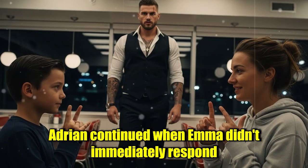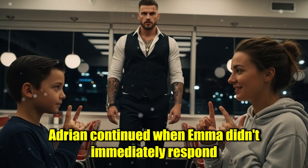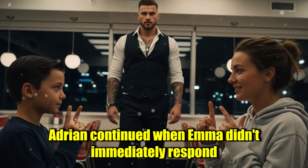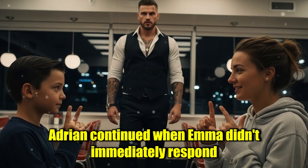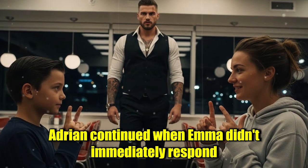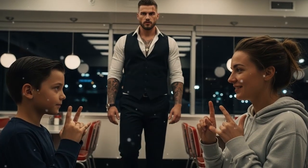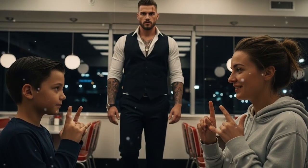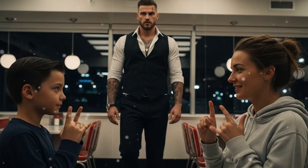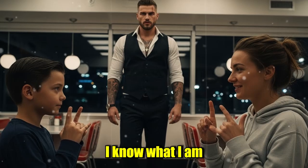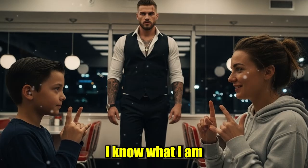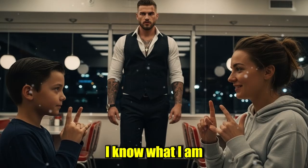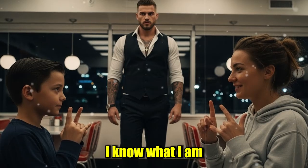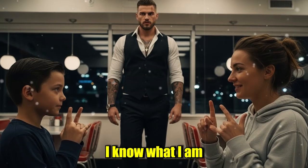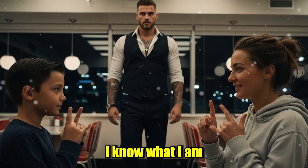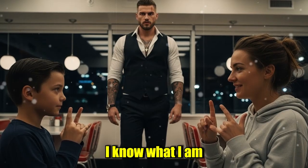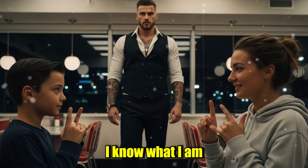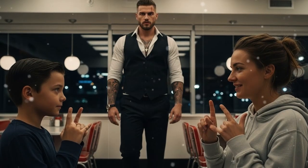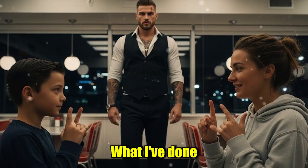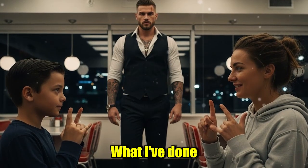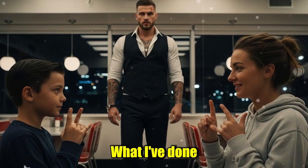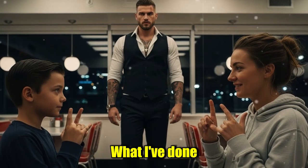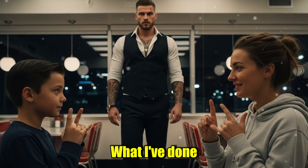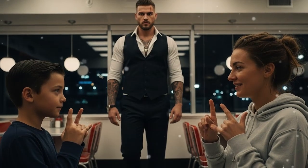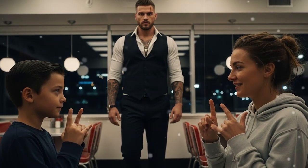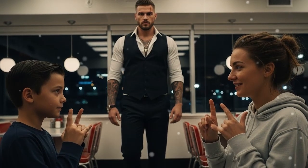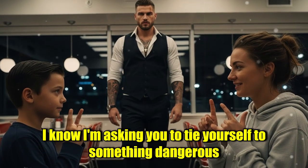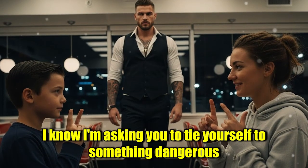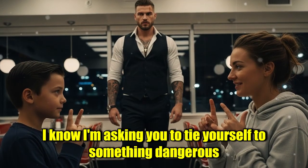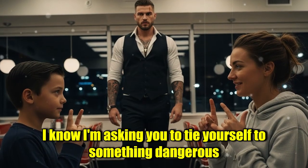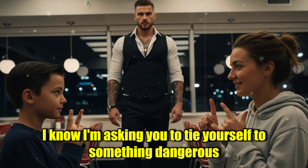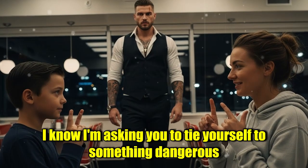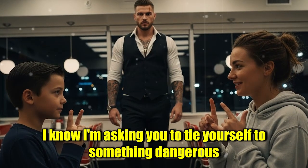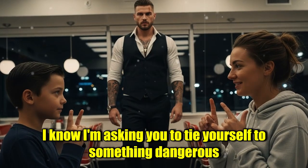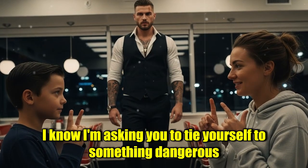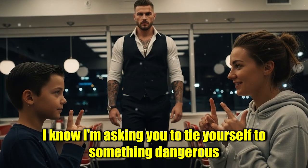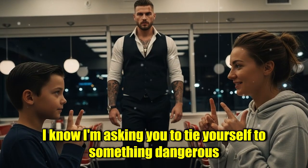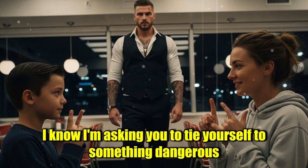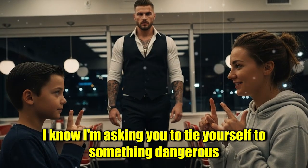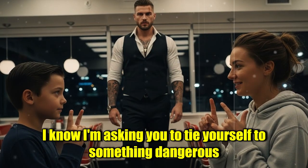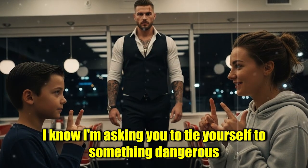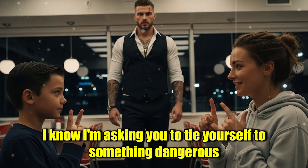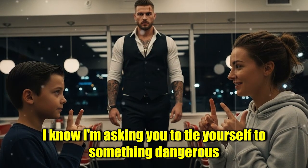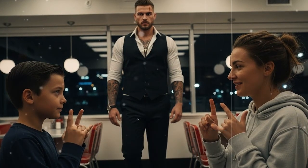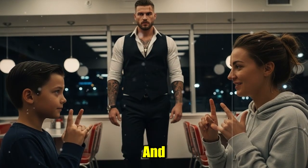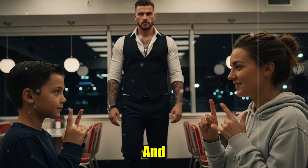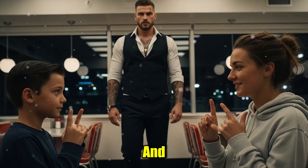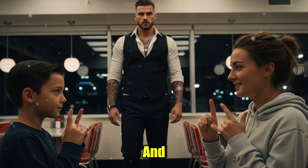immediately respond. I know what I am, what I've done. I know I'm asking you to tie yourself to something dangerous and dark